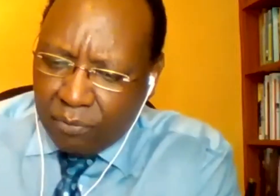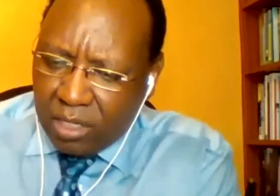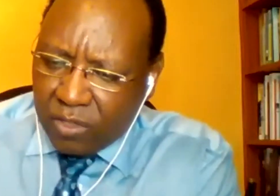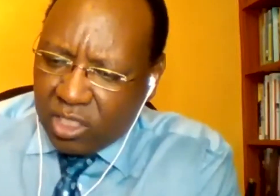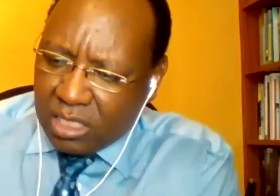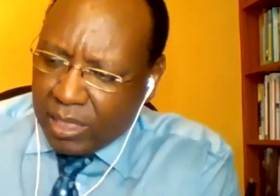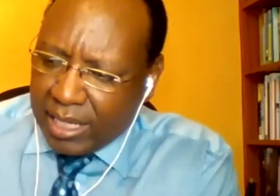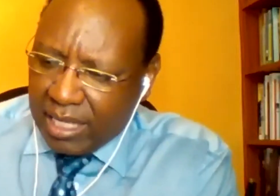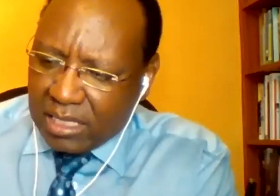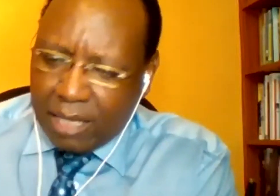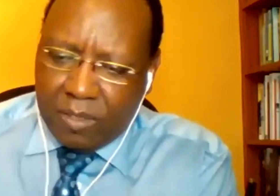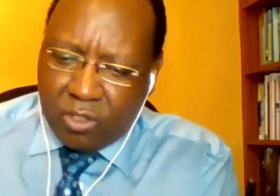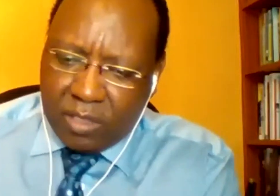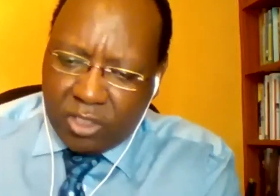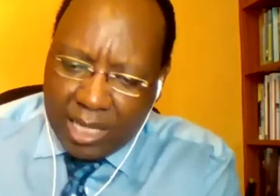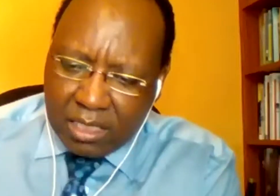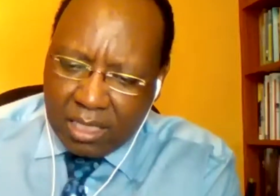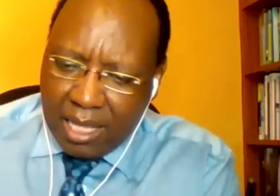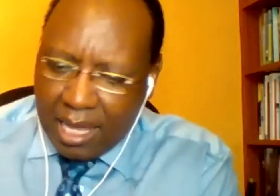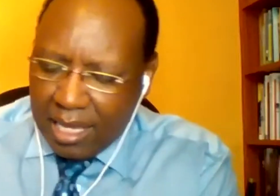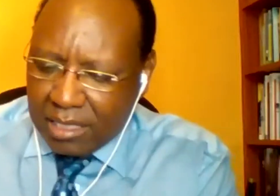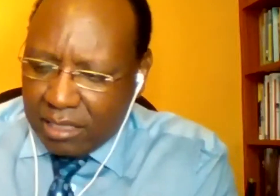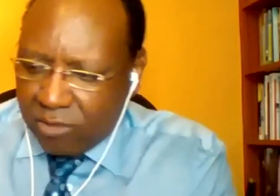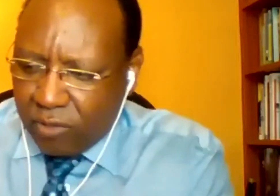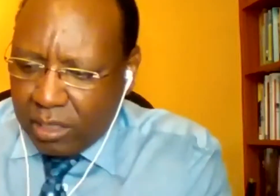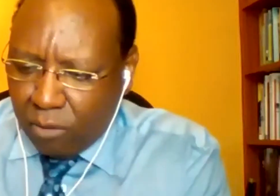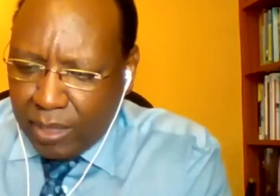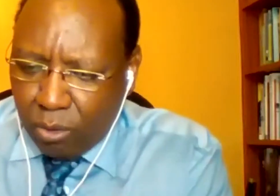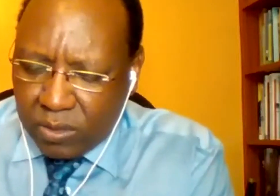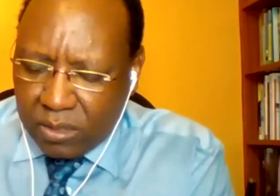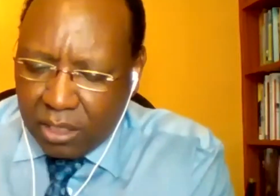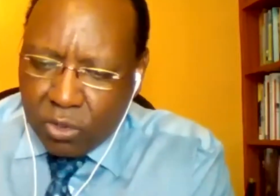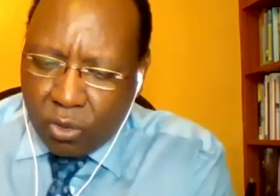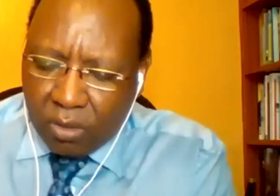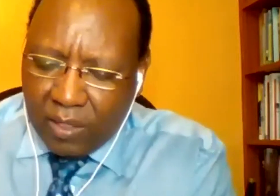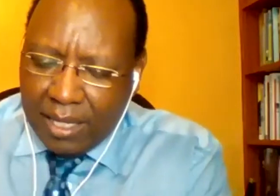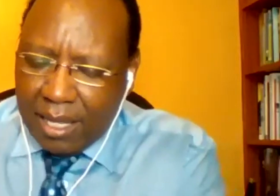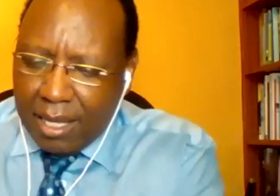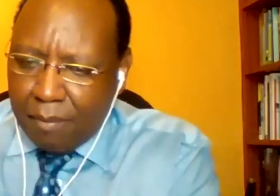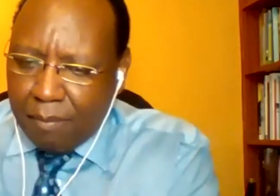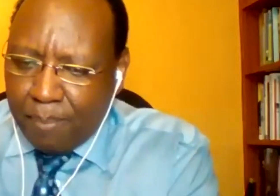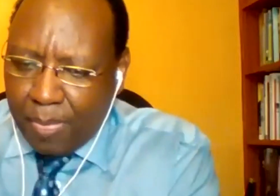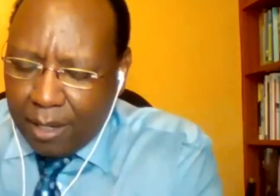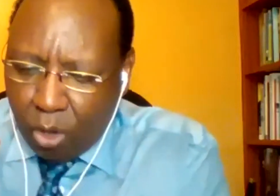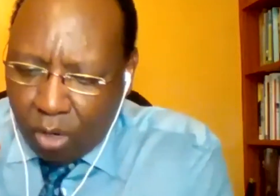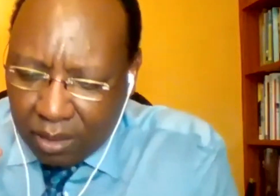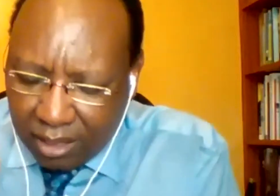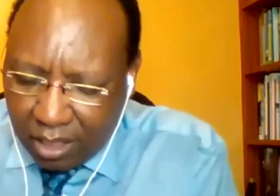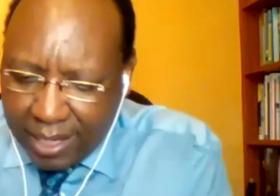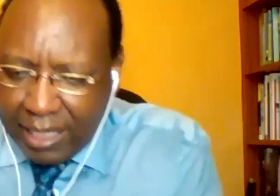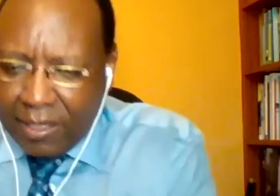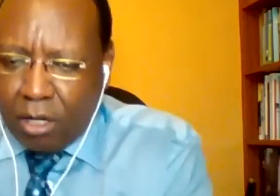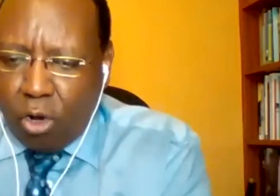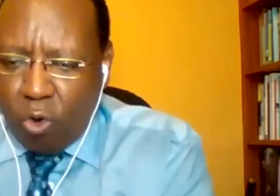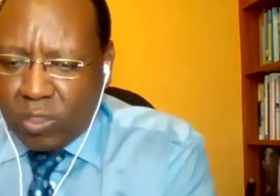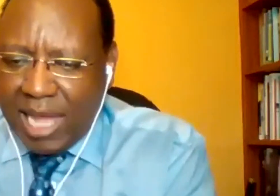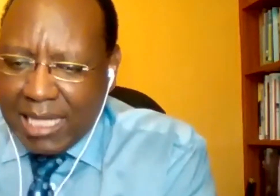do customers really, really want? And of course, one of the things I discovered then is that if they don't want it, even if it's